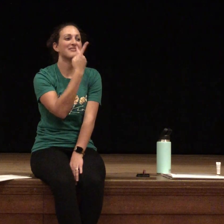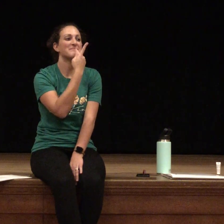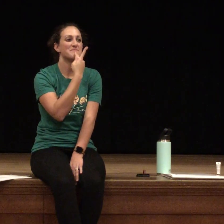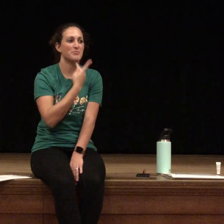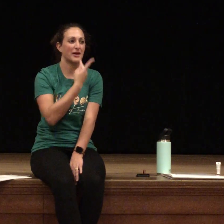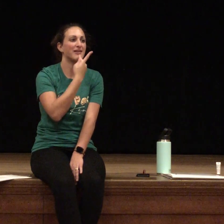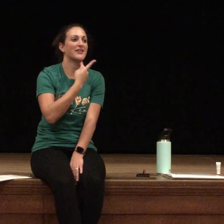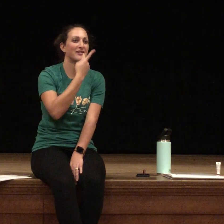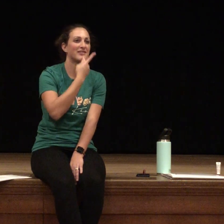Pink.